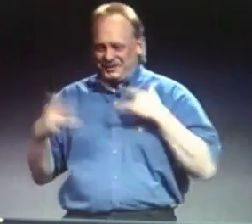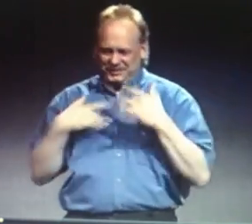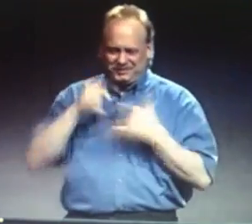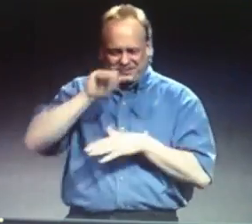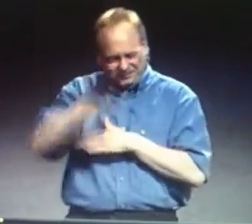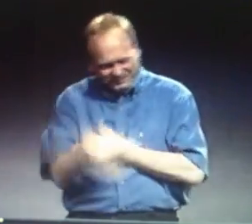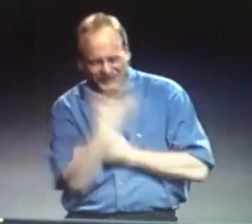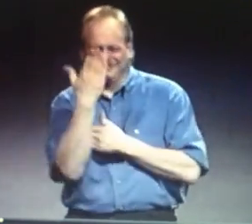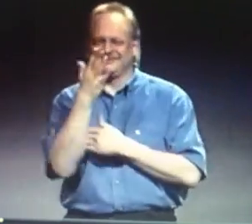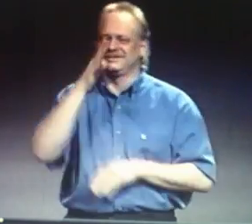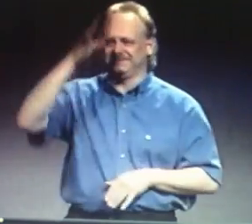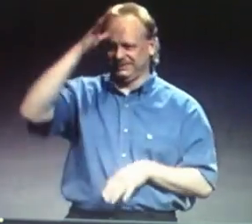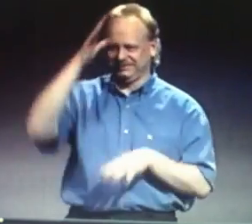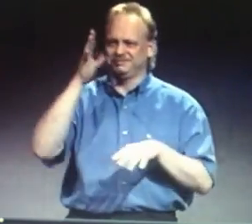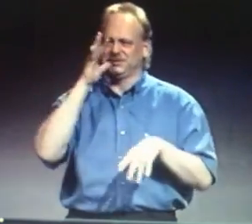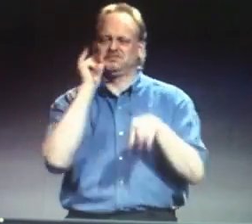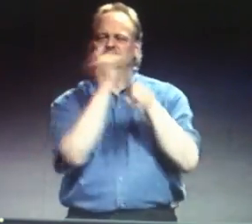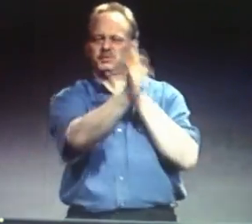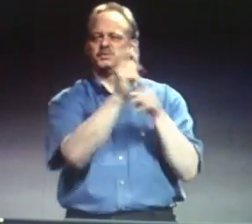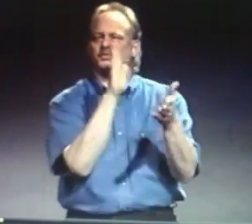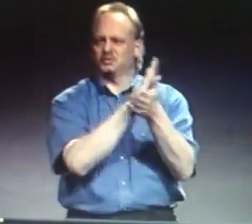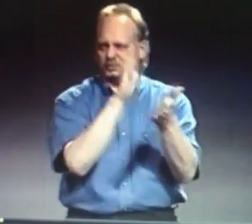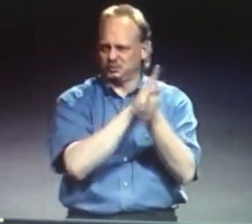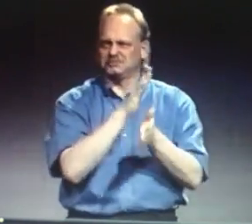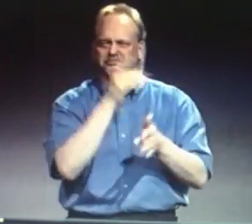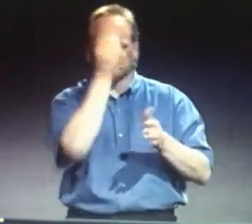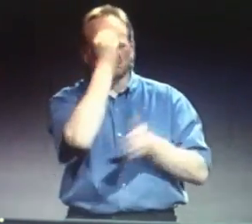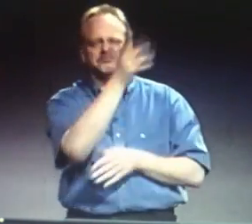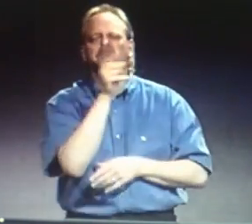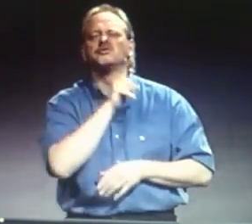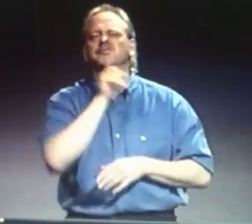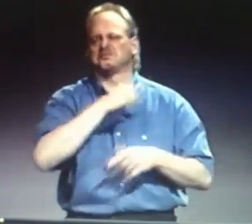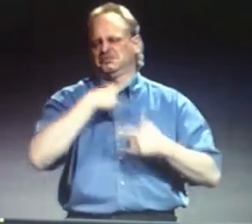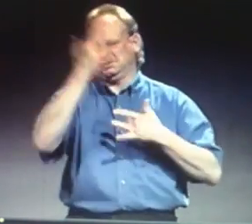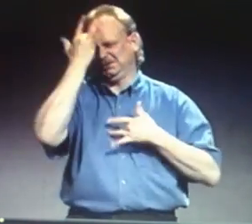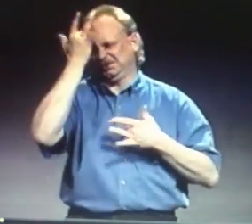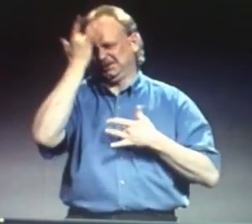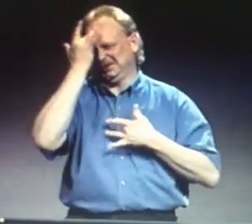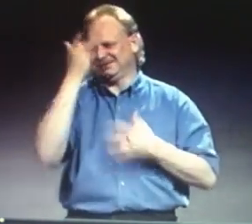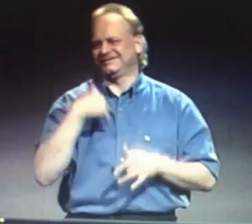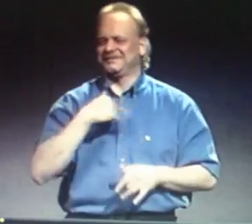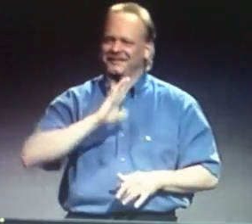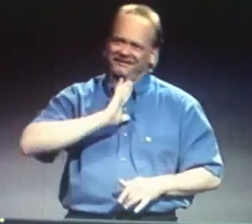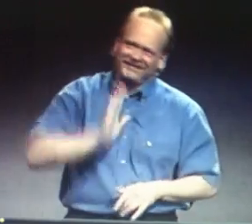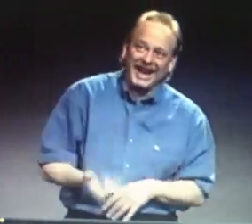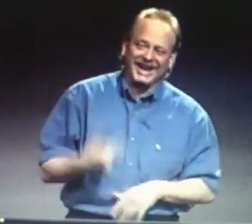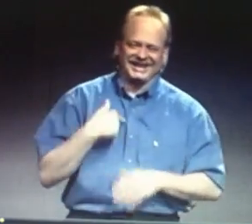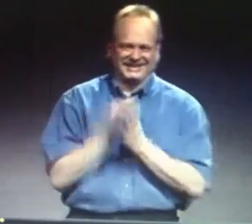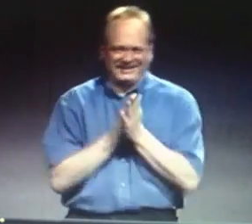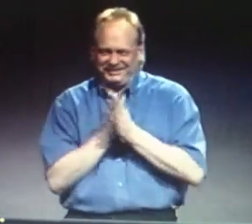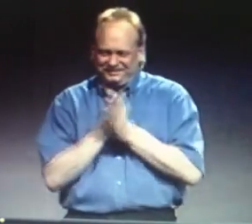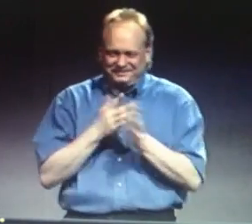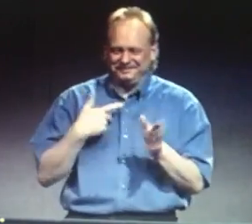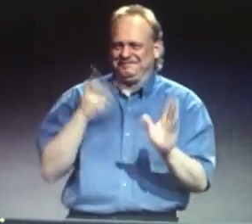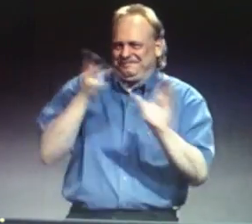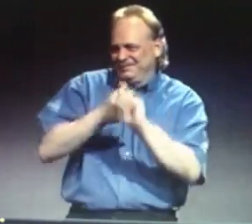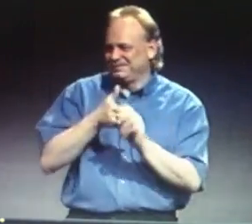I was excited. So in the morning, my parents called the school, told them I was sick. I